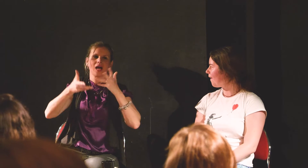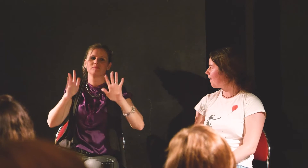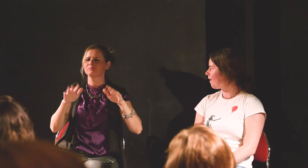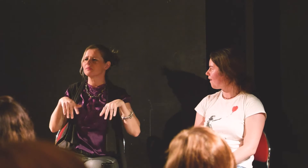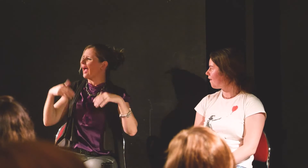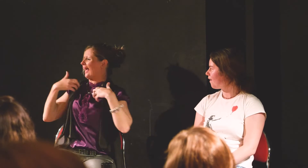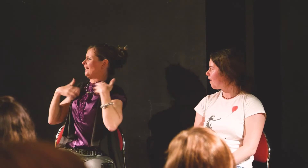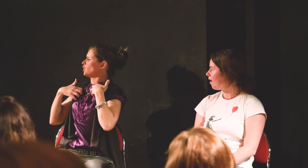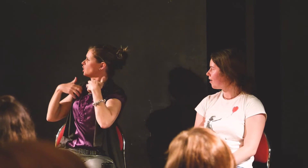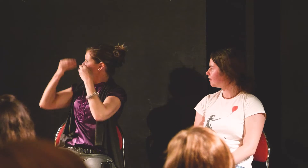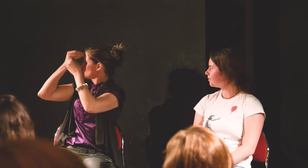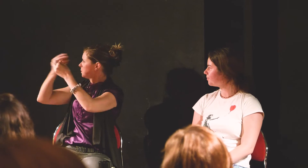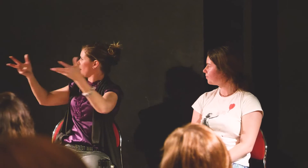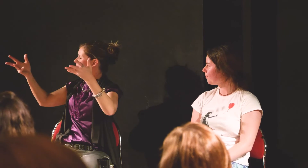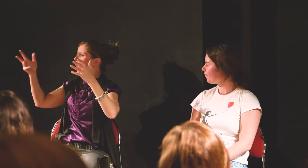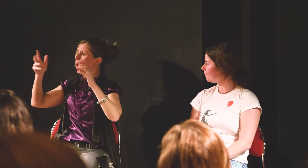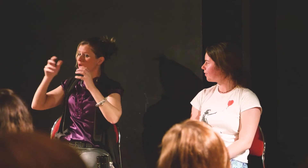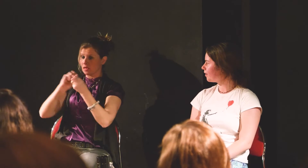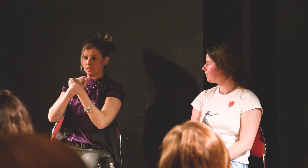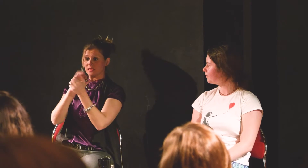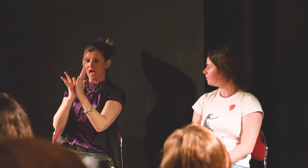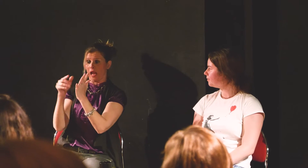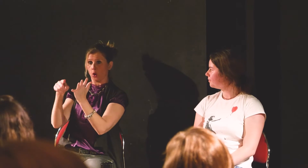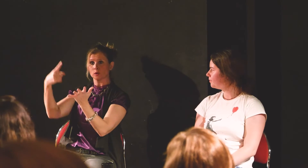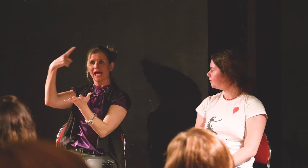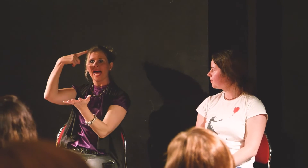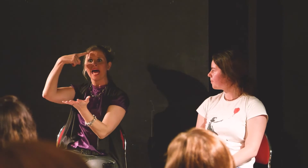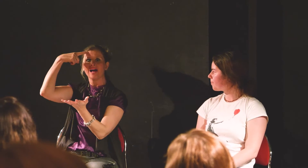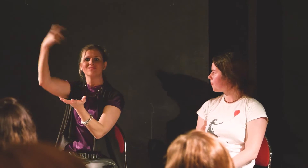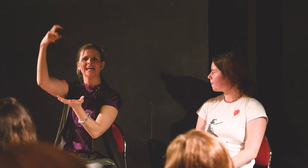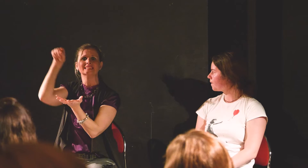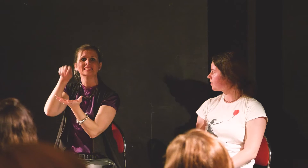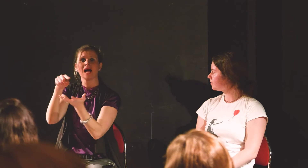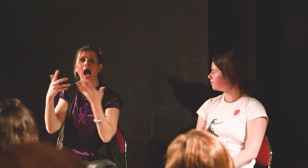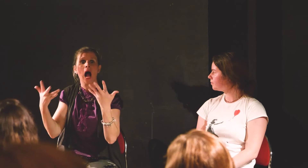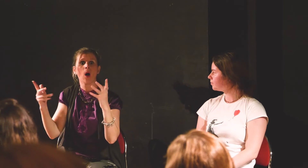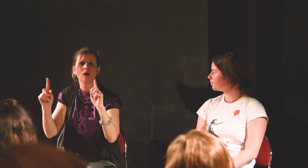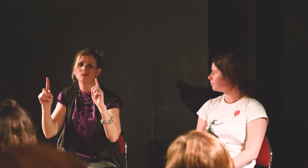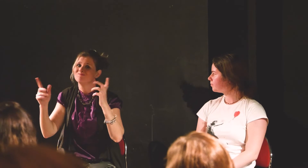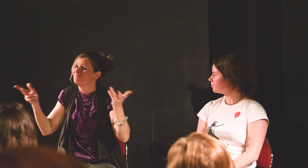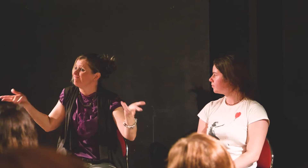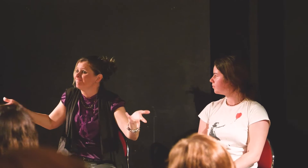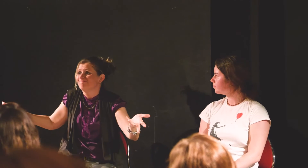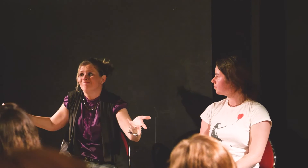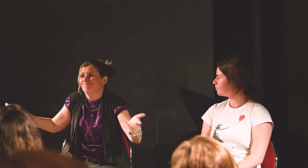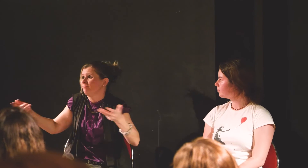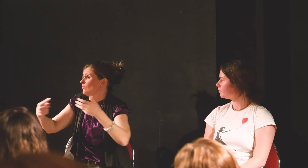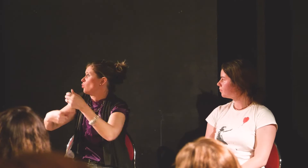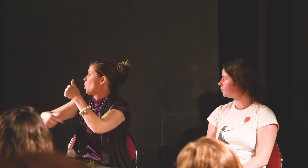So there are times we know we haven't made up these signs. Maybe just to let you know as well that the creation of sign language,